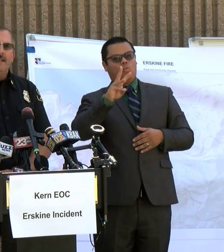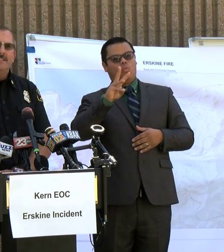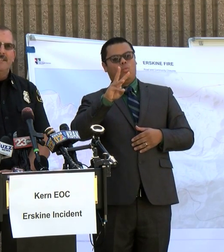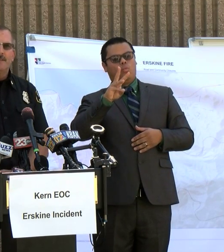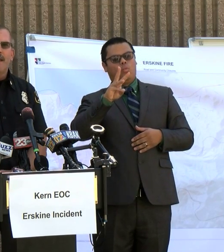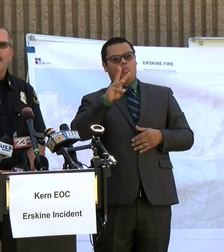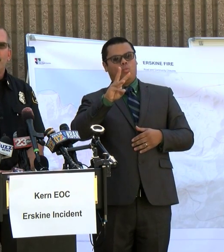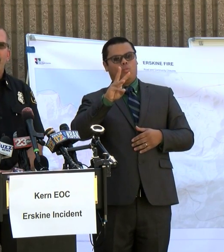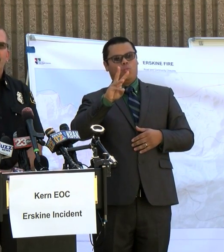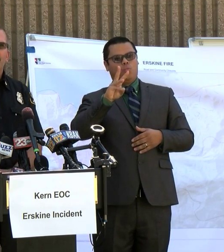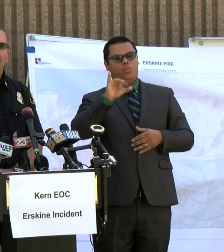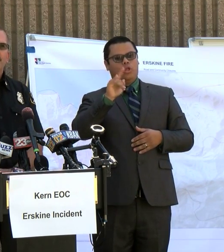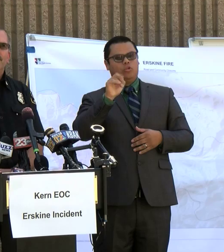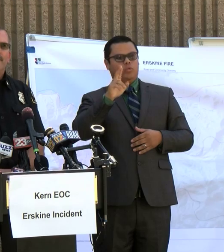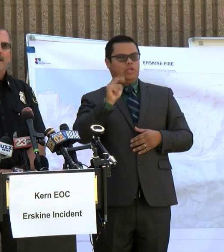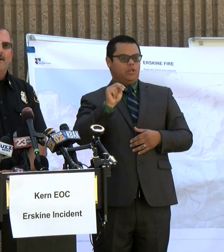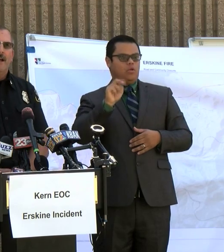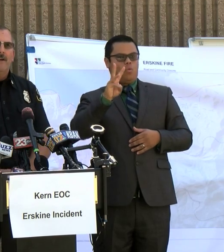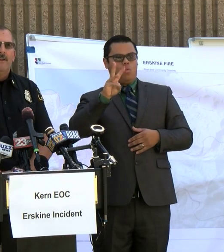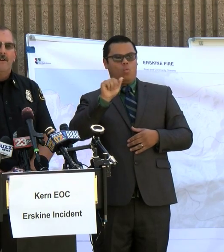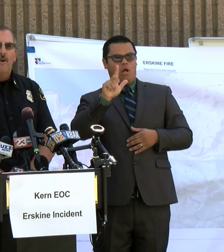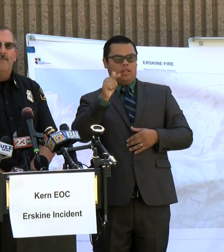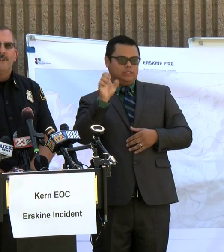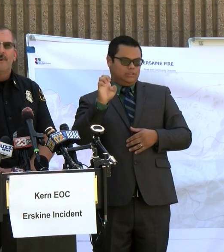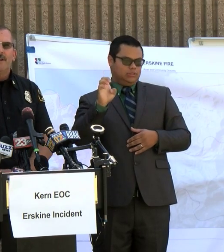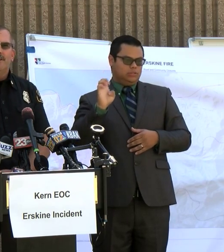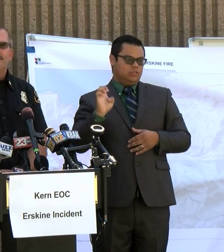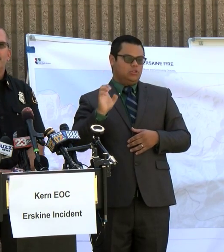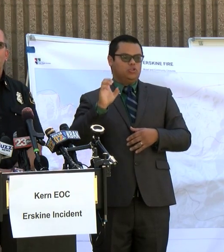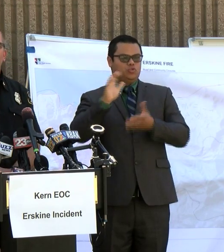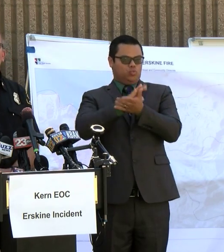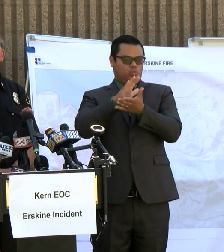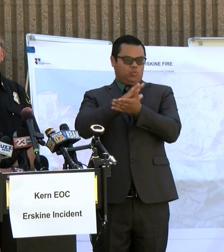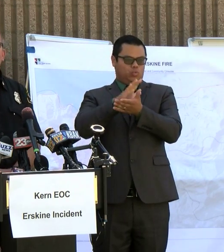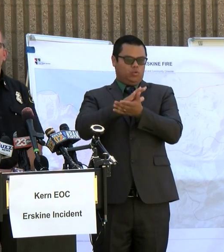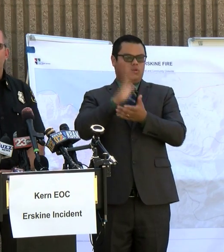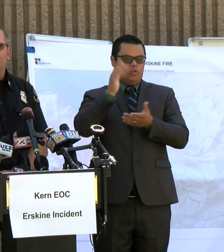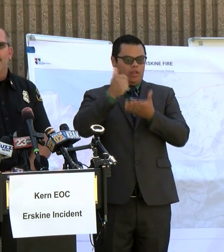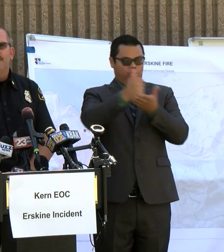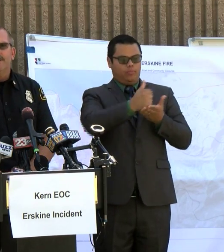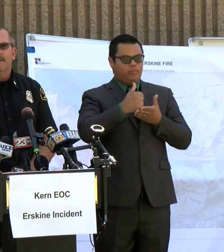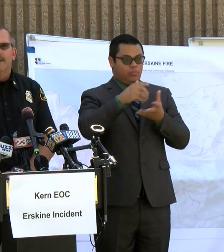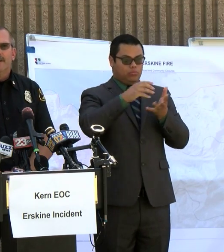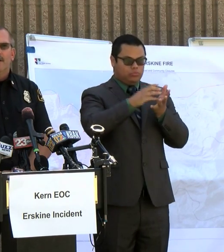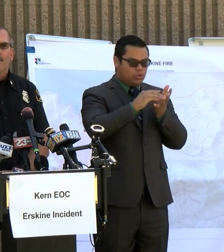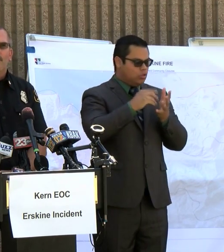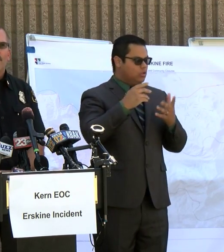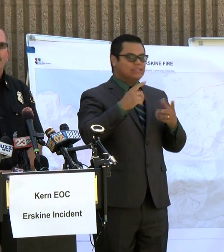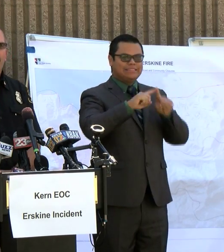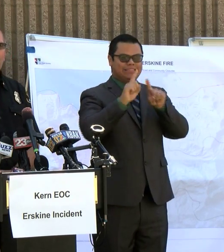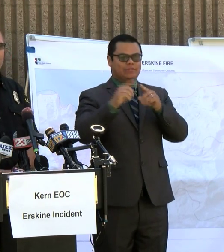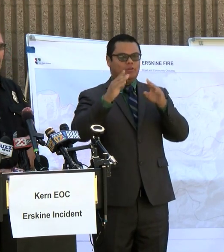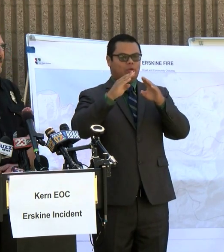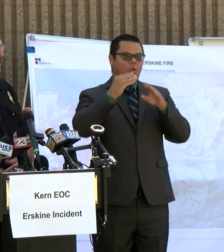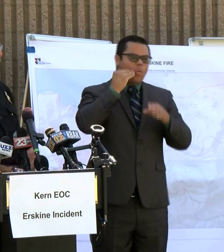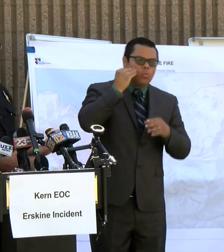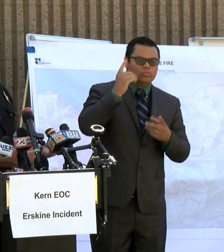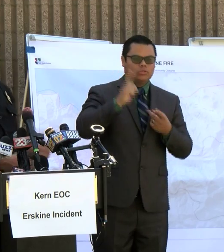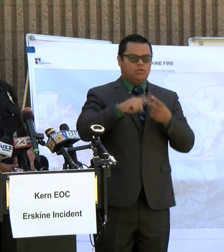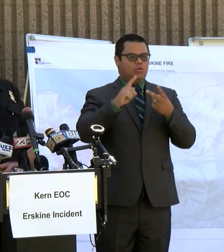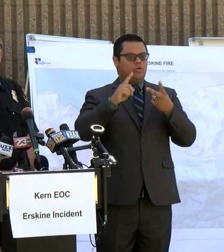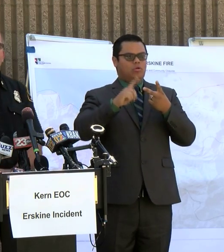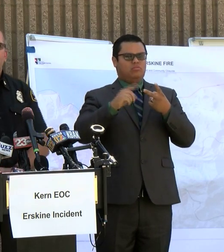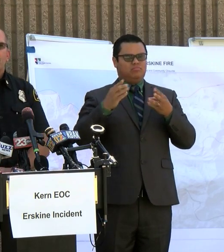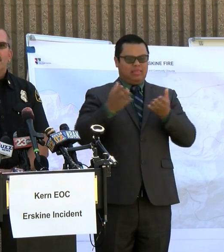them in a systematic manner to their homes and reintroduce them to their properties and their situation. We're developing with all of